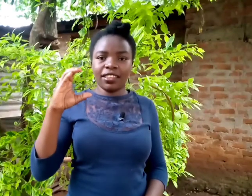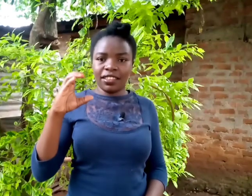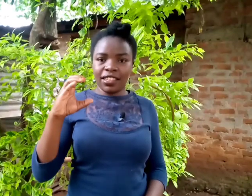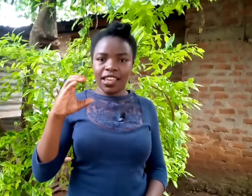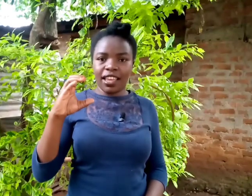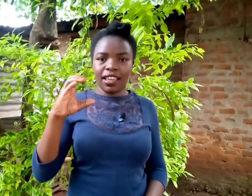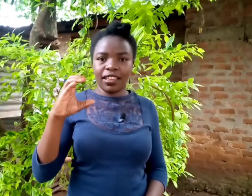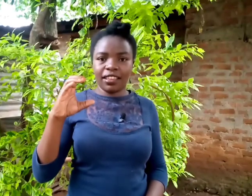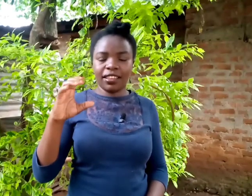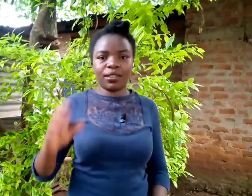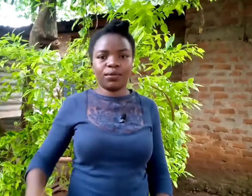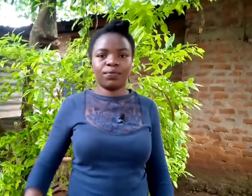C.